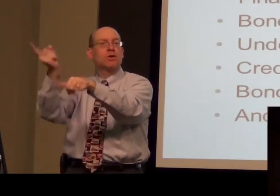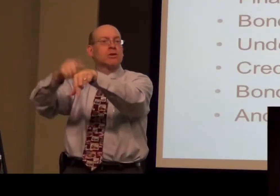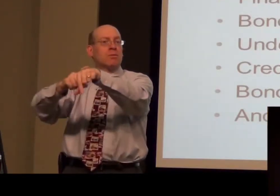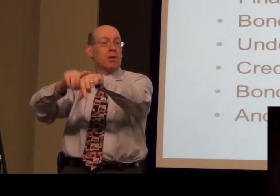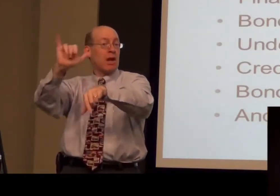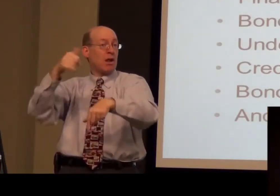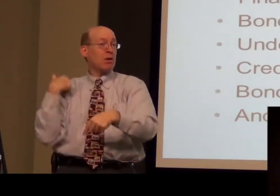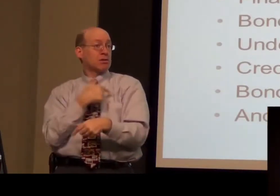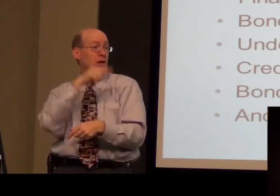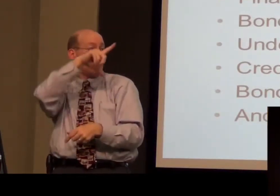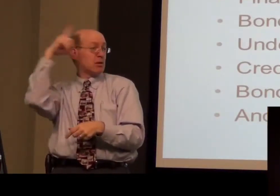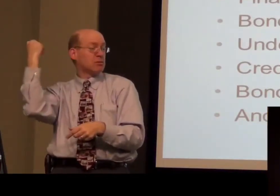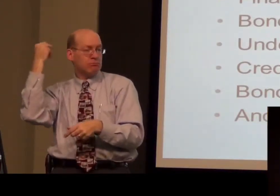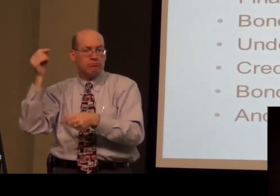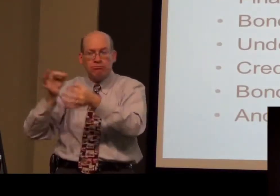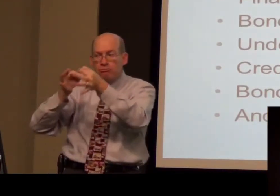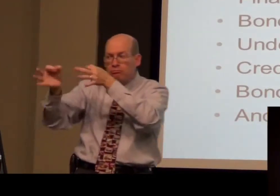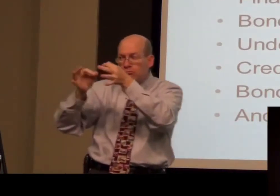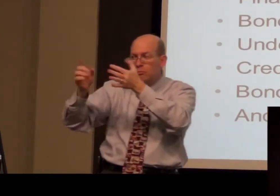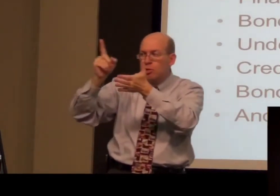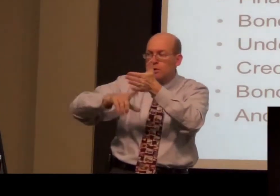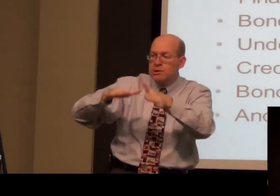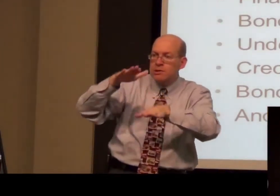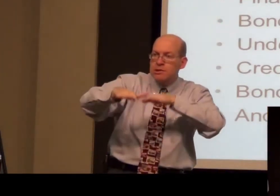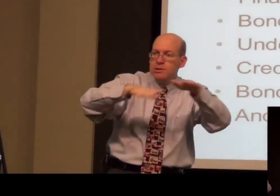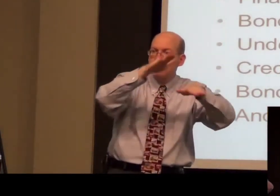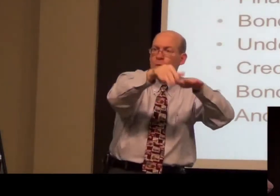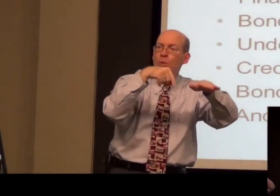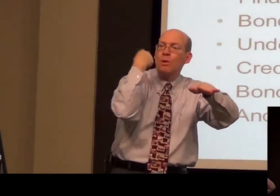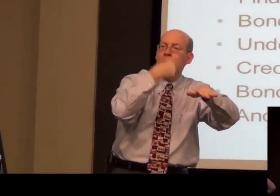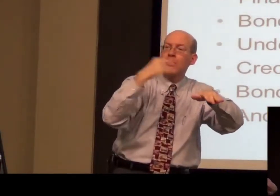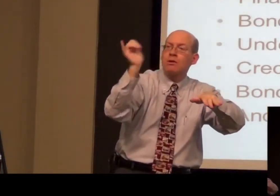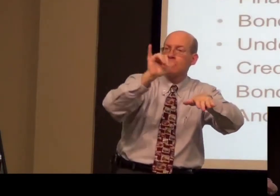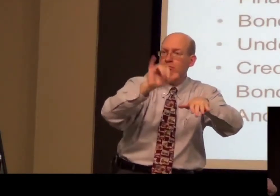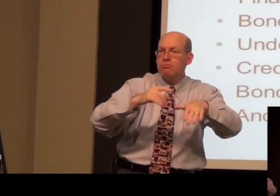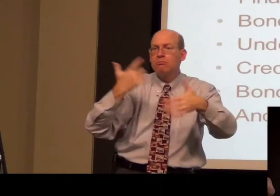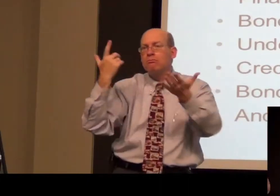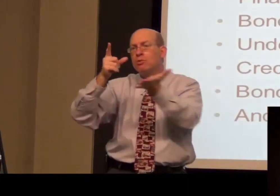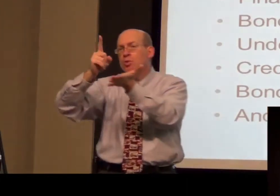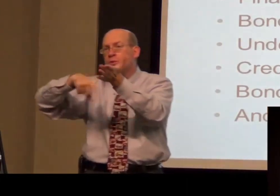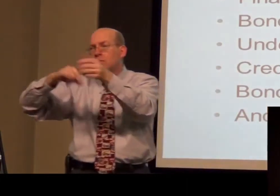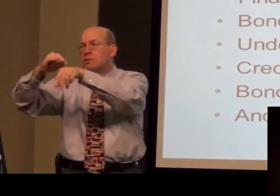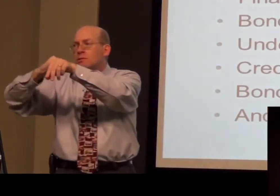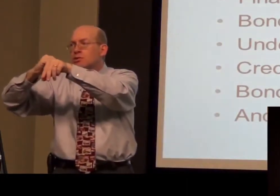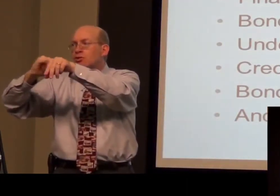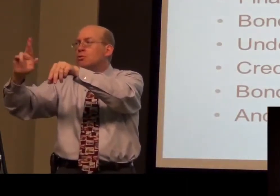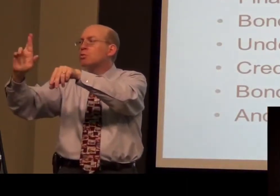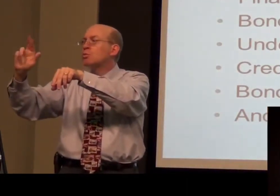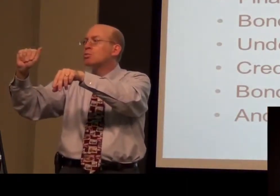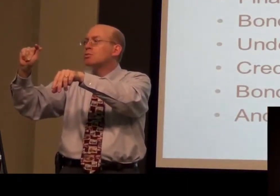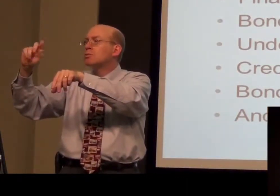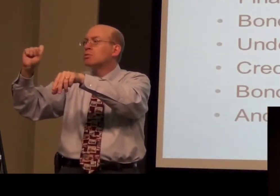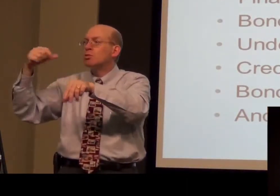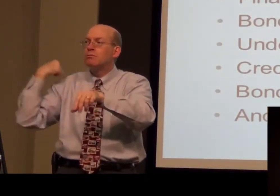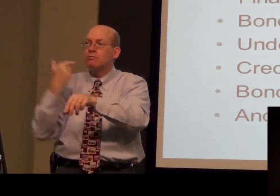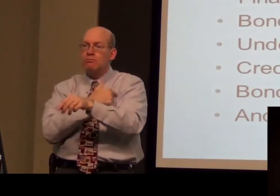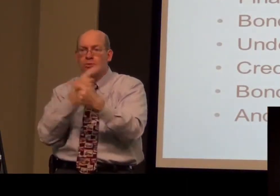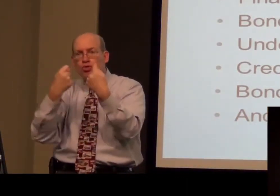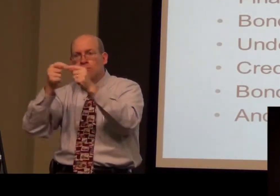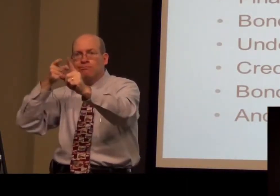He had a lot of experience. He had worked with Amtrak and different organizations before, so he was